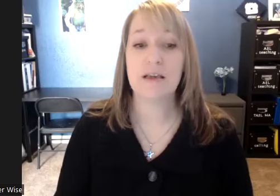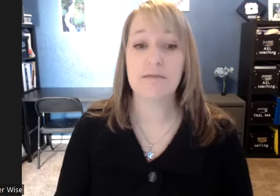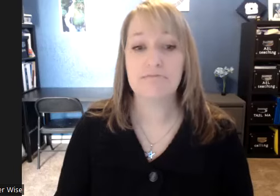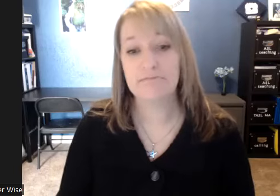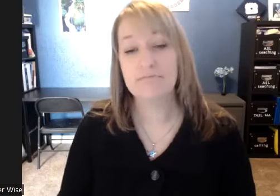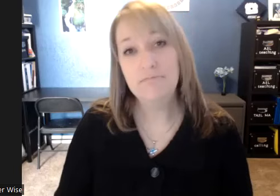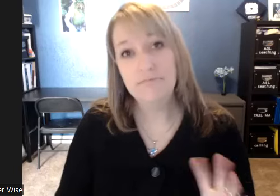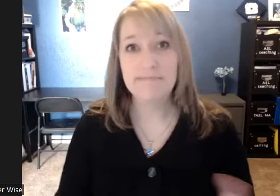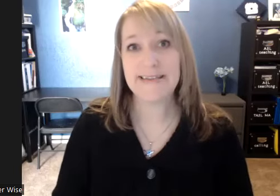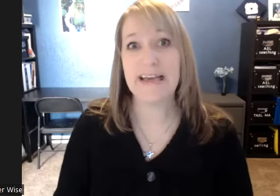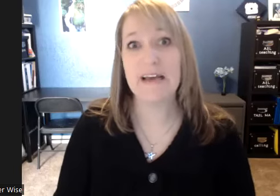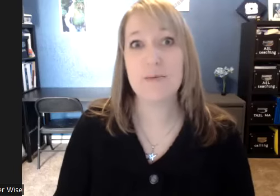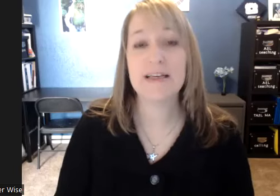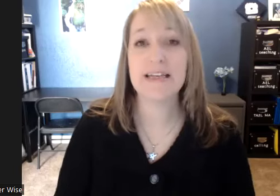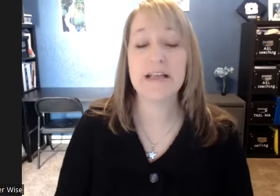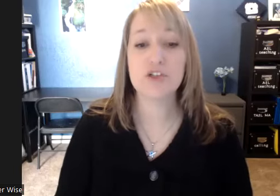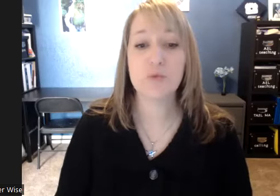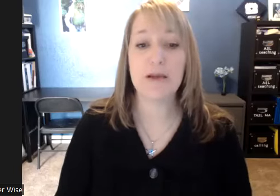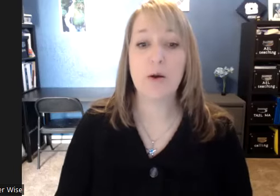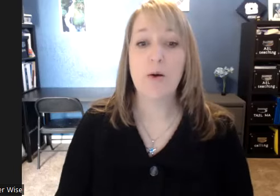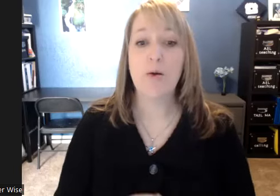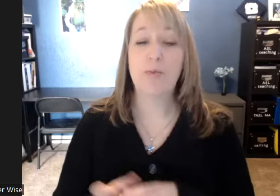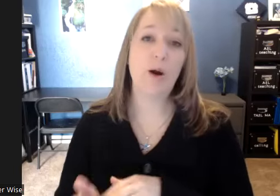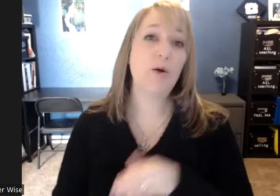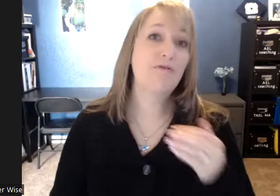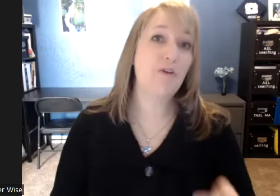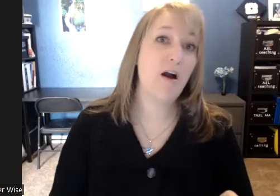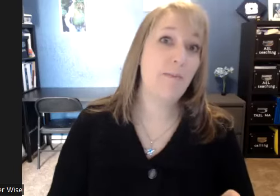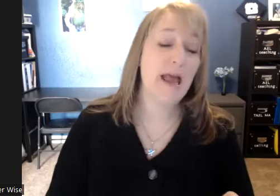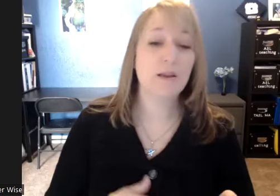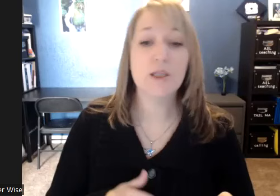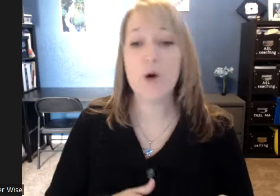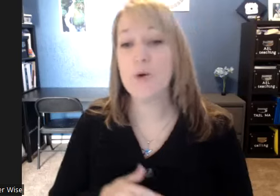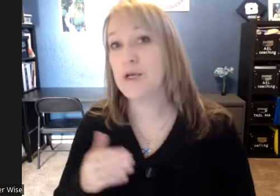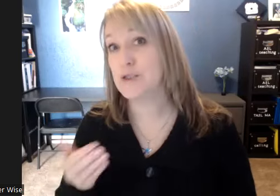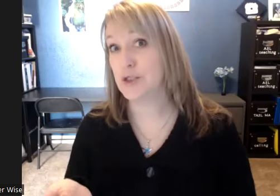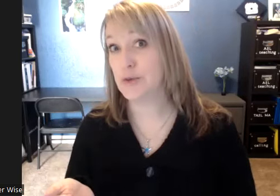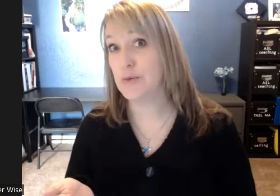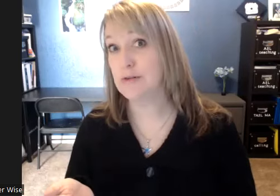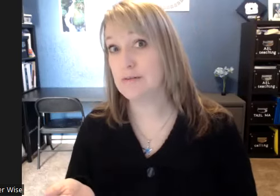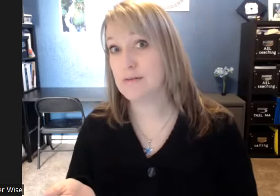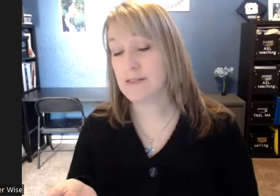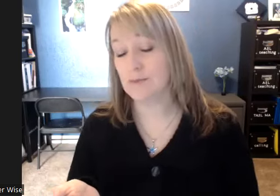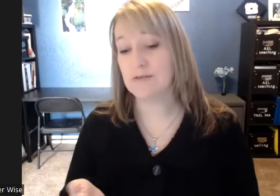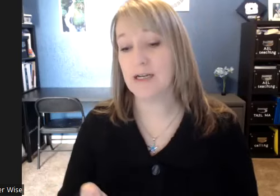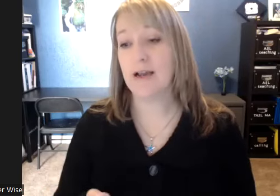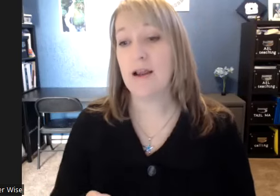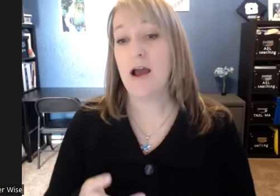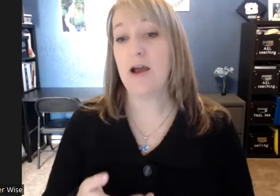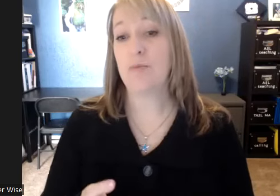interesting sign because in English, we borrow from and loan to someone, right? I